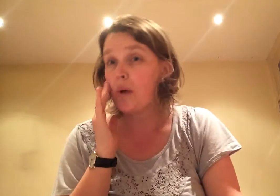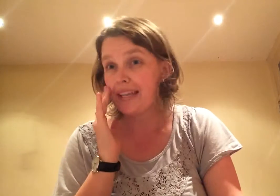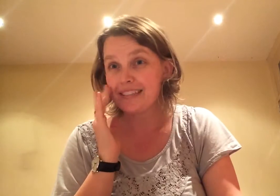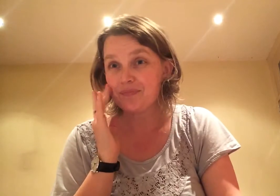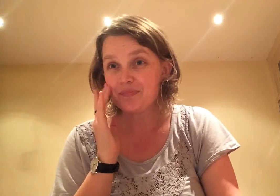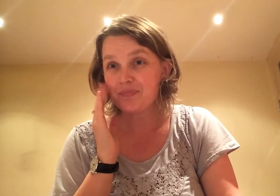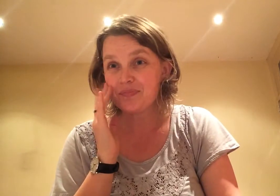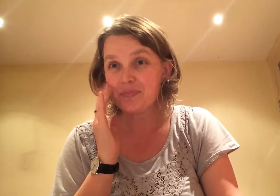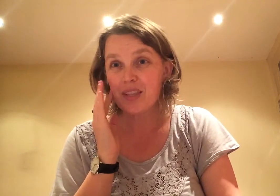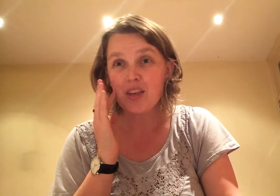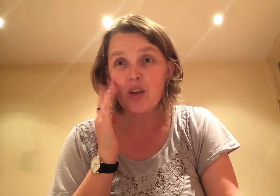When?